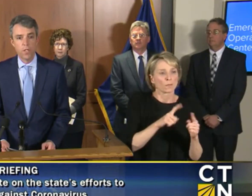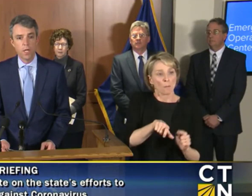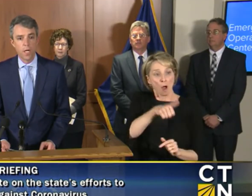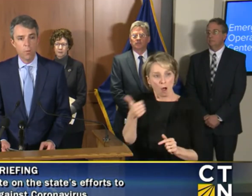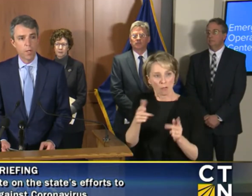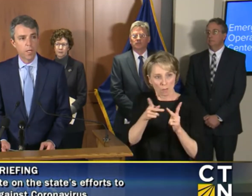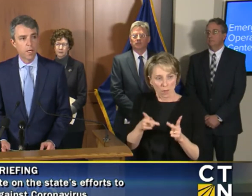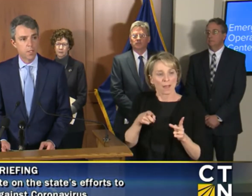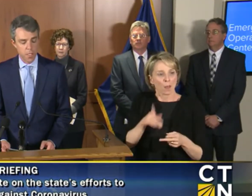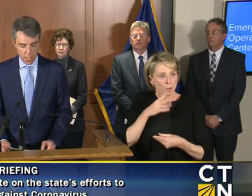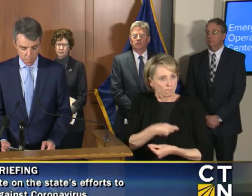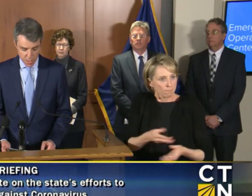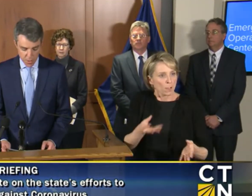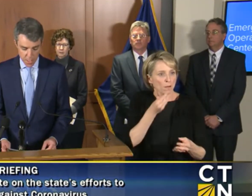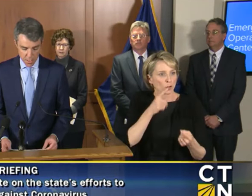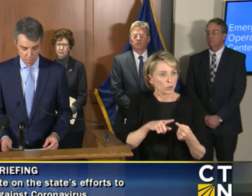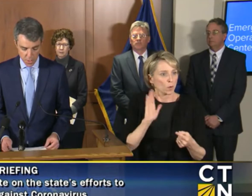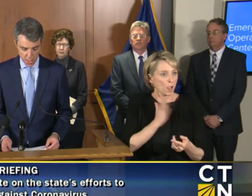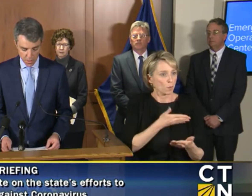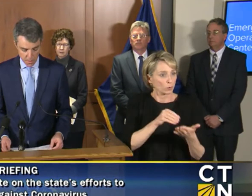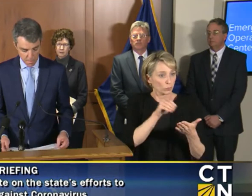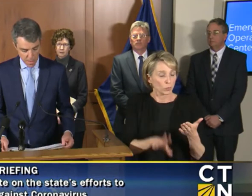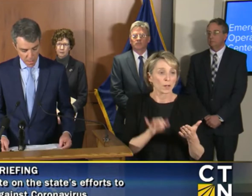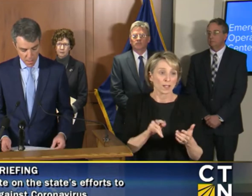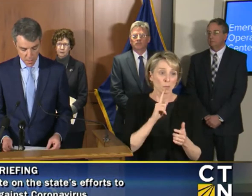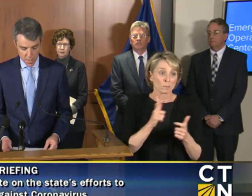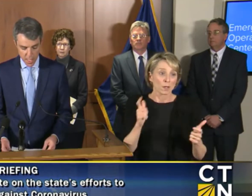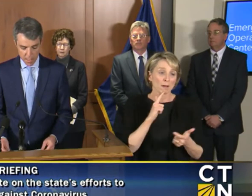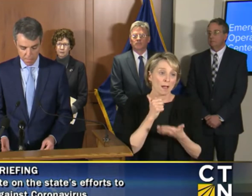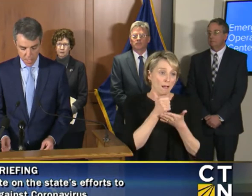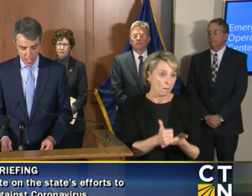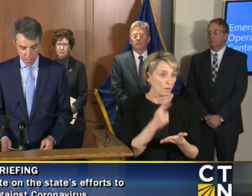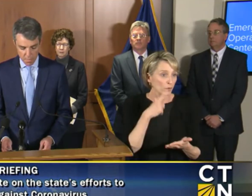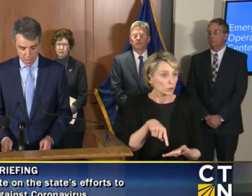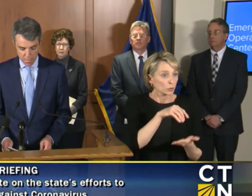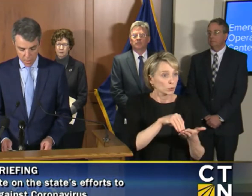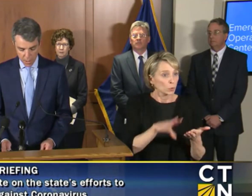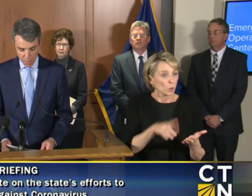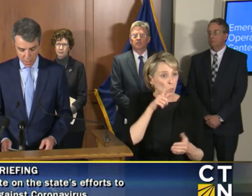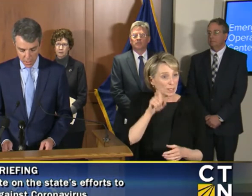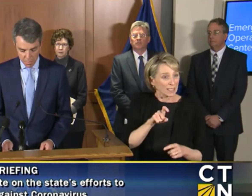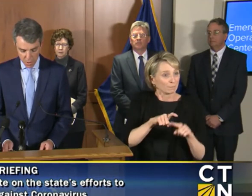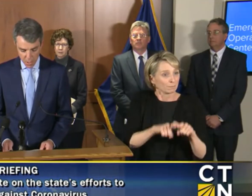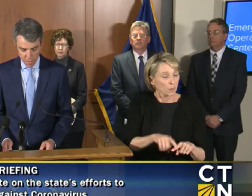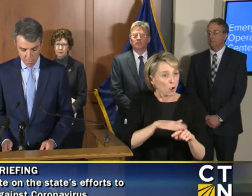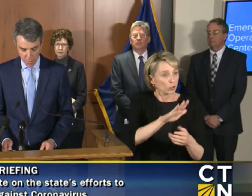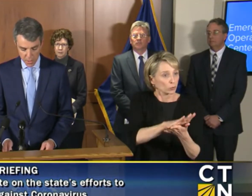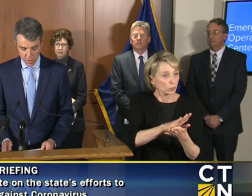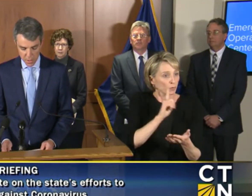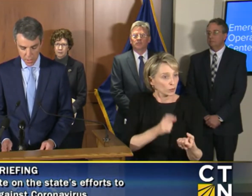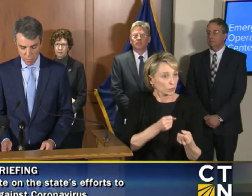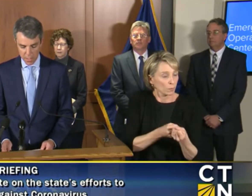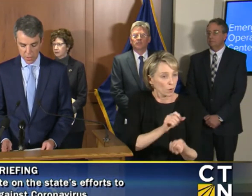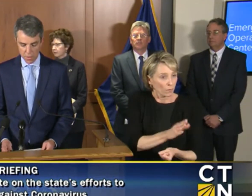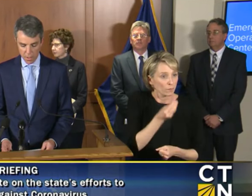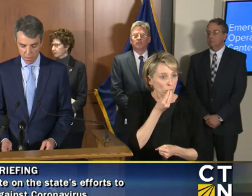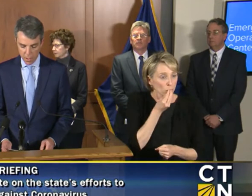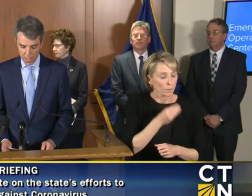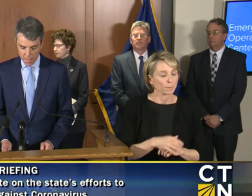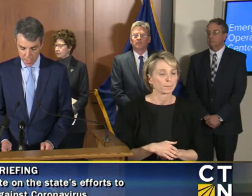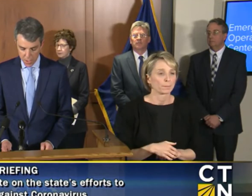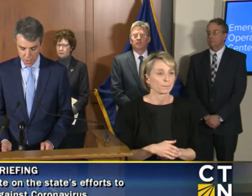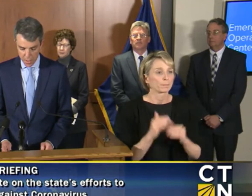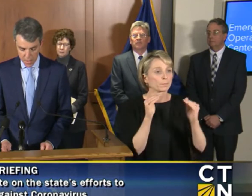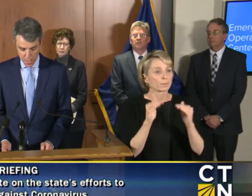help our major cities in particular. Second, The PURA, Public Utility Regulatory